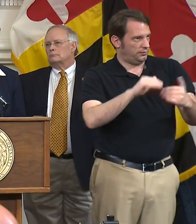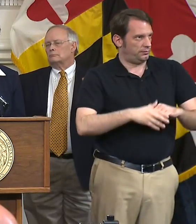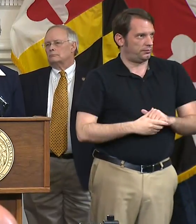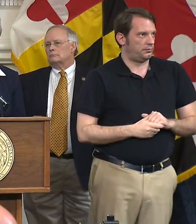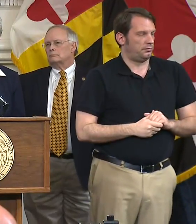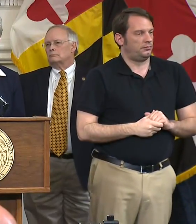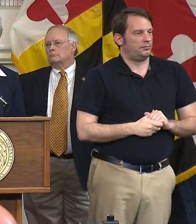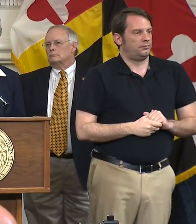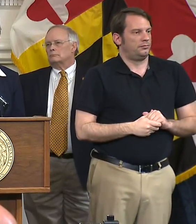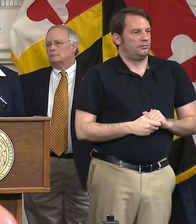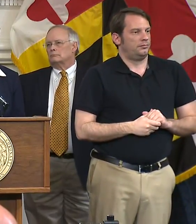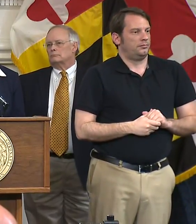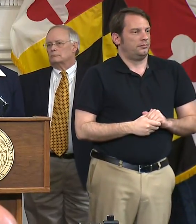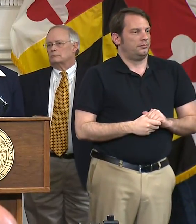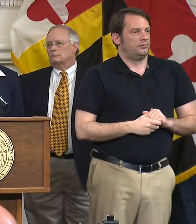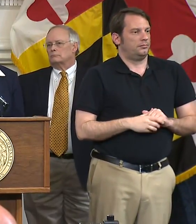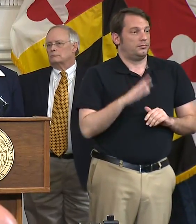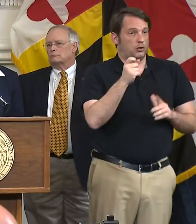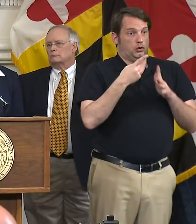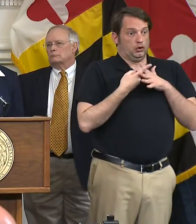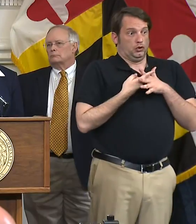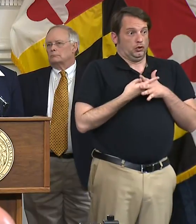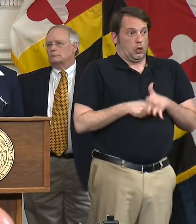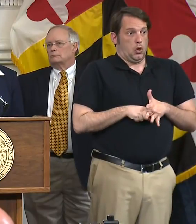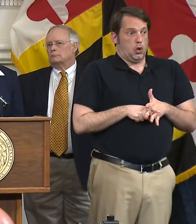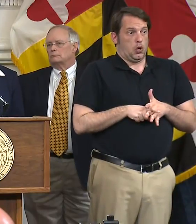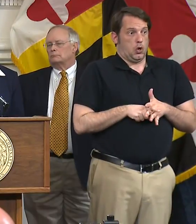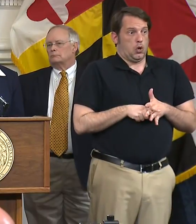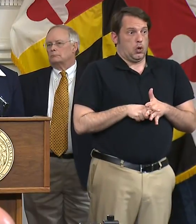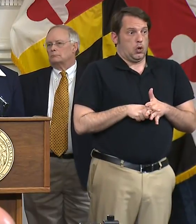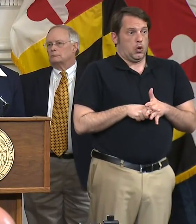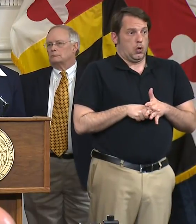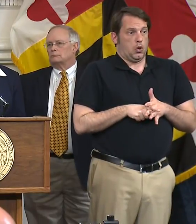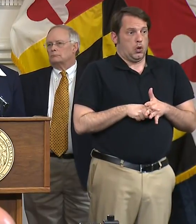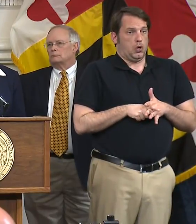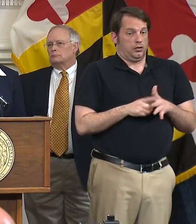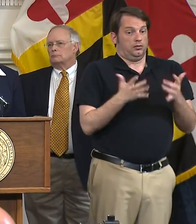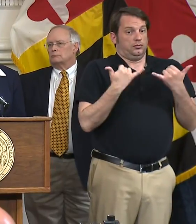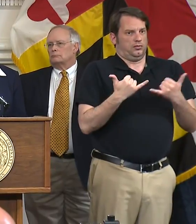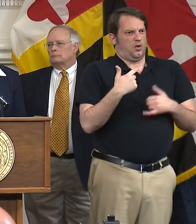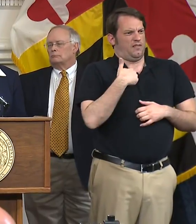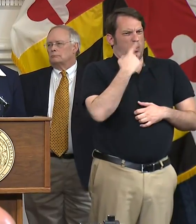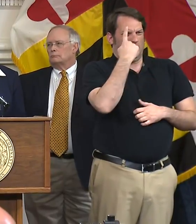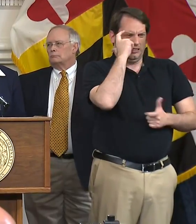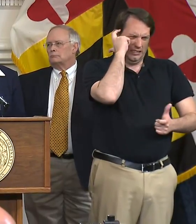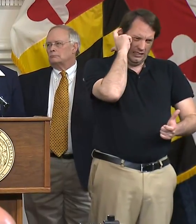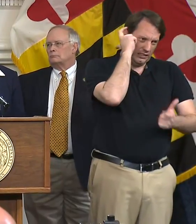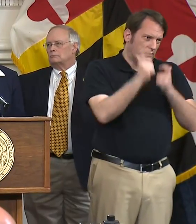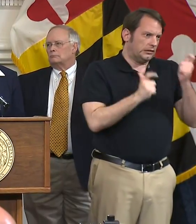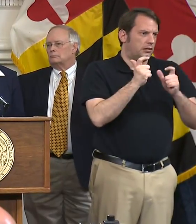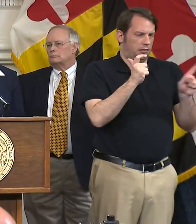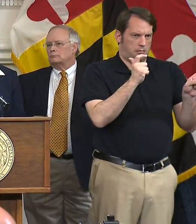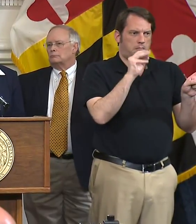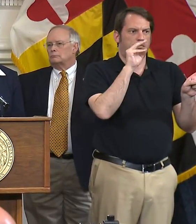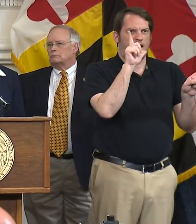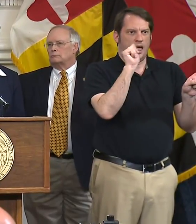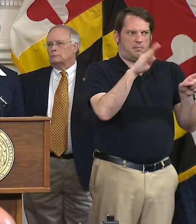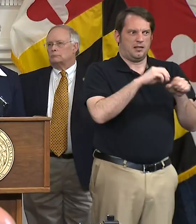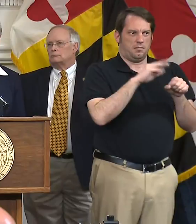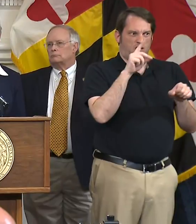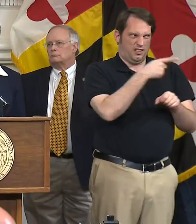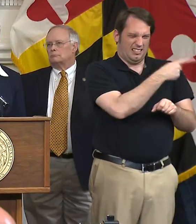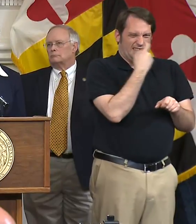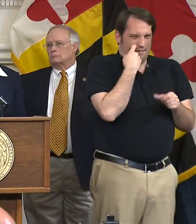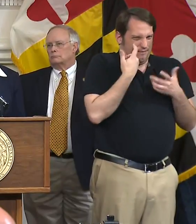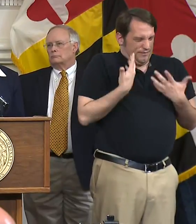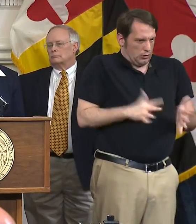one of the largest commercial national laboratories has received approval to start this testing in their labs. Monday,